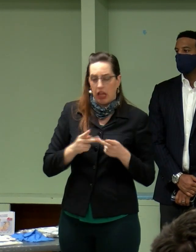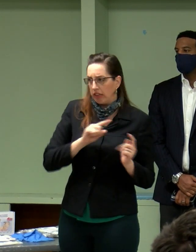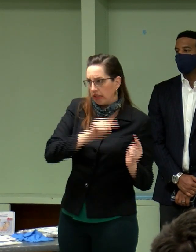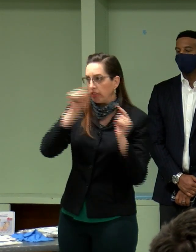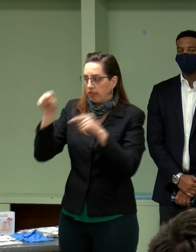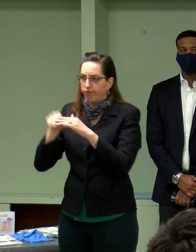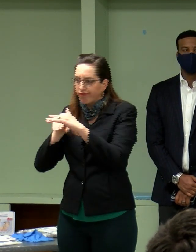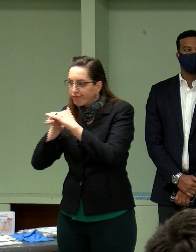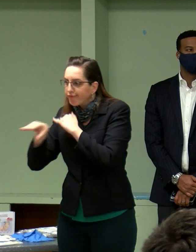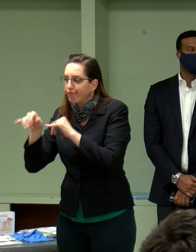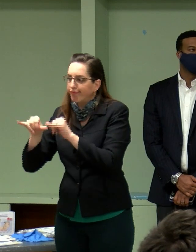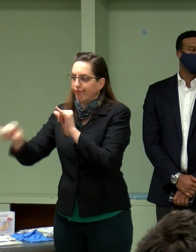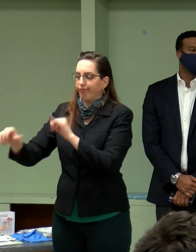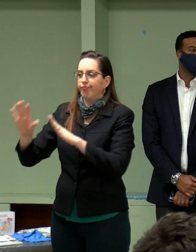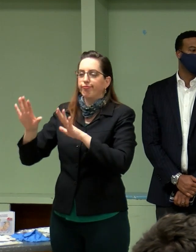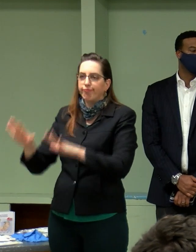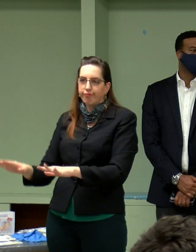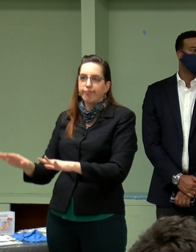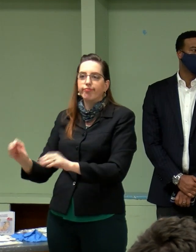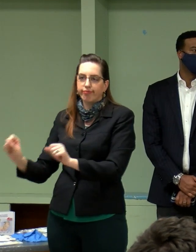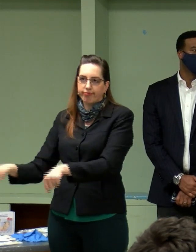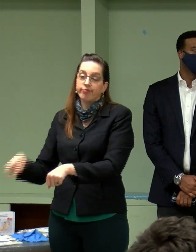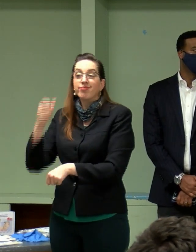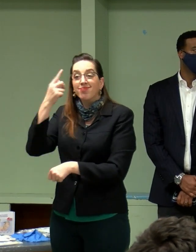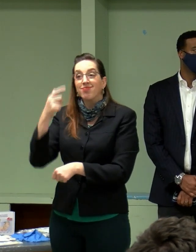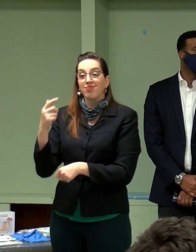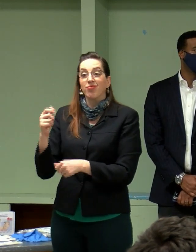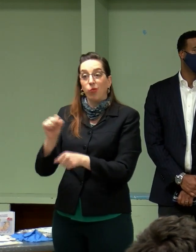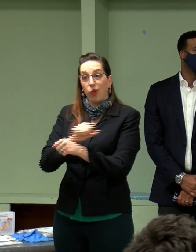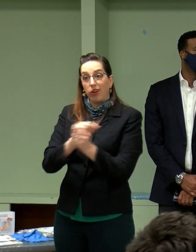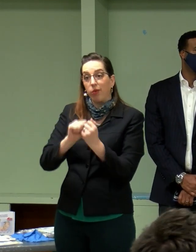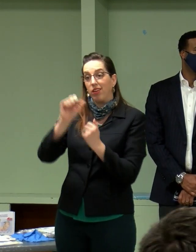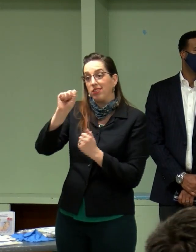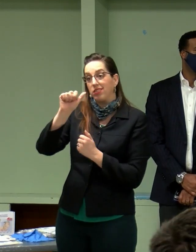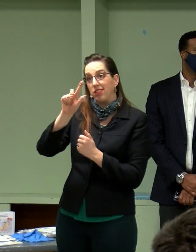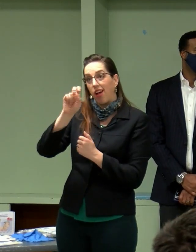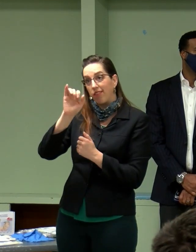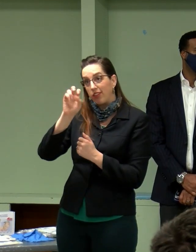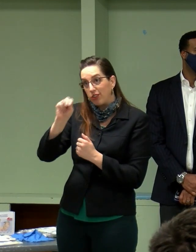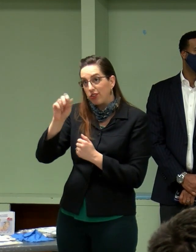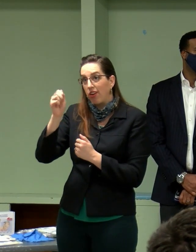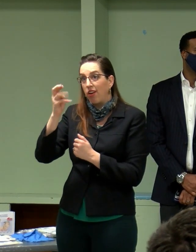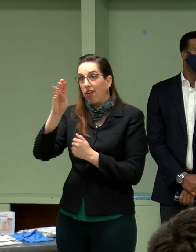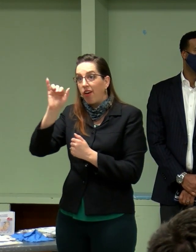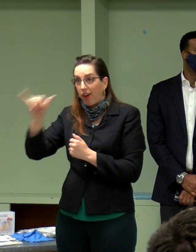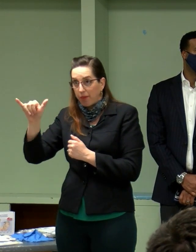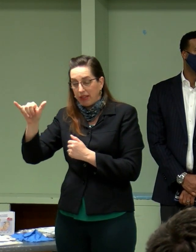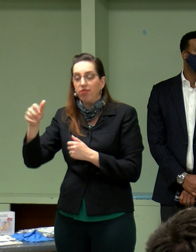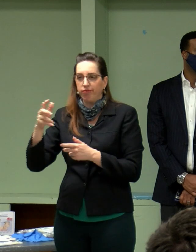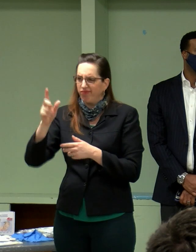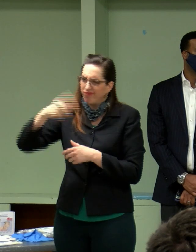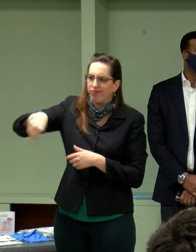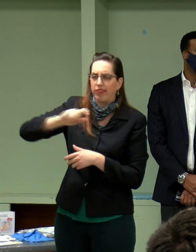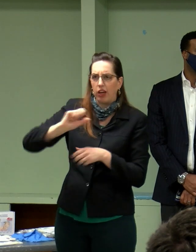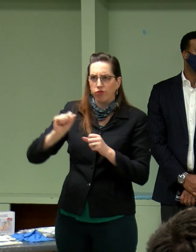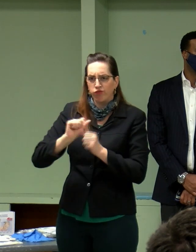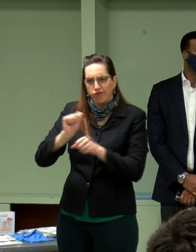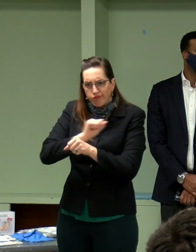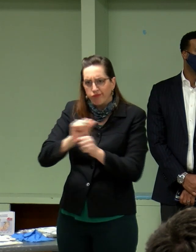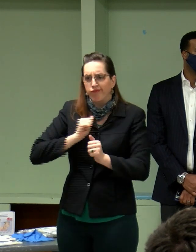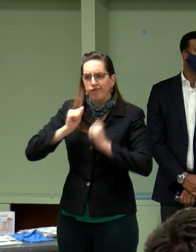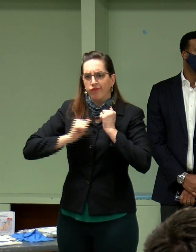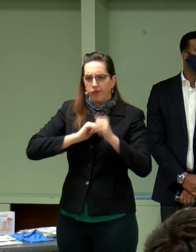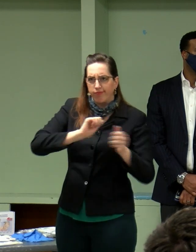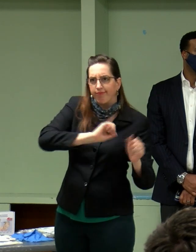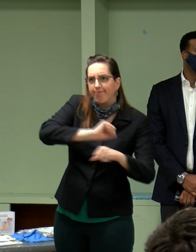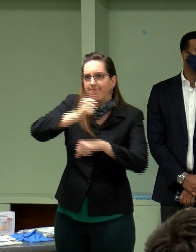And the coalitions work with partners like the Salvation Army to stand up to shelters like the one we're standing in now. And we are